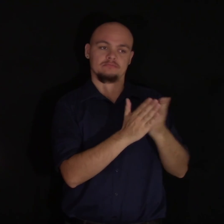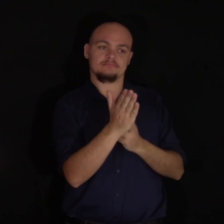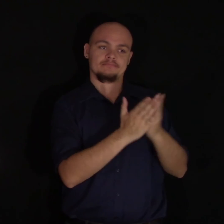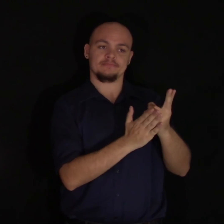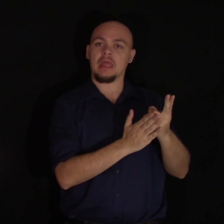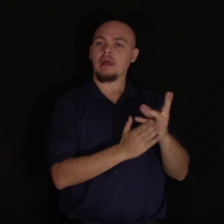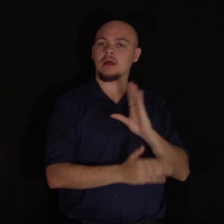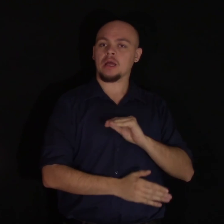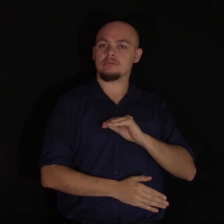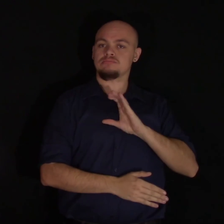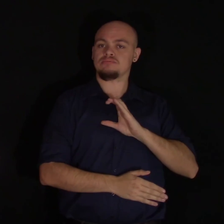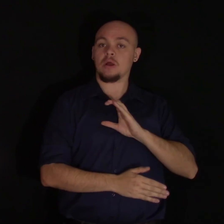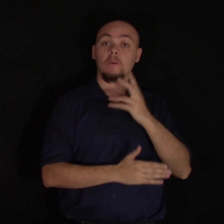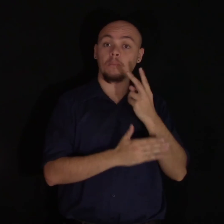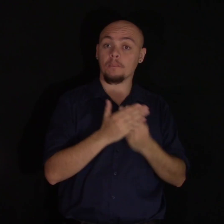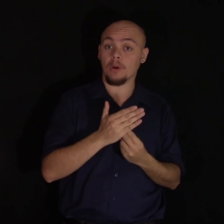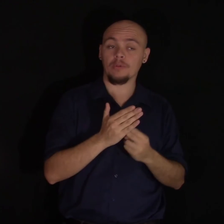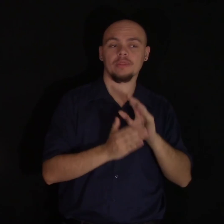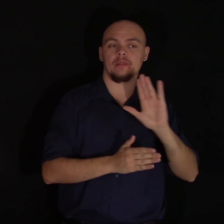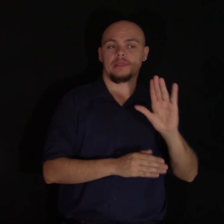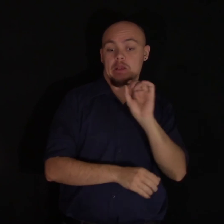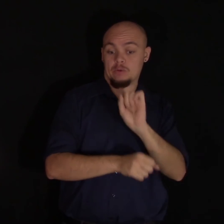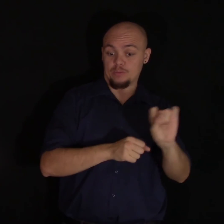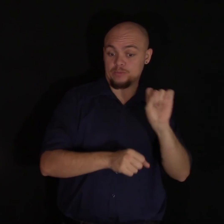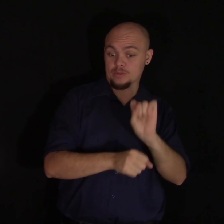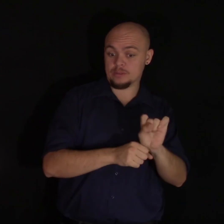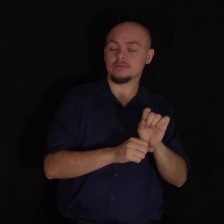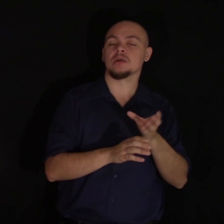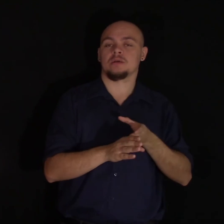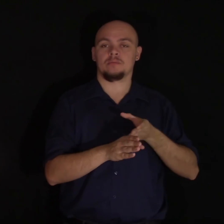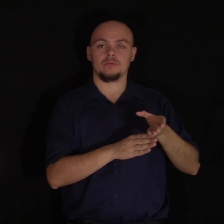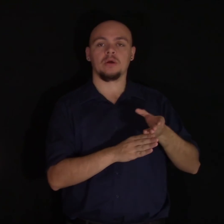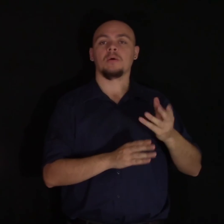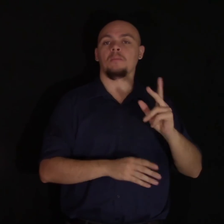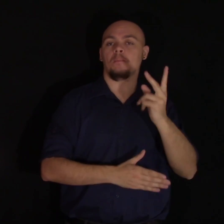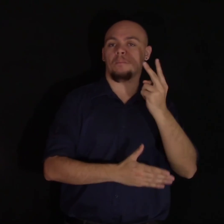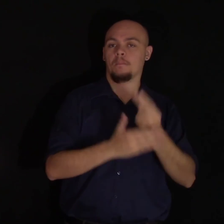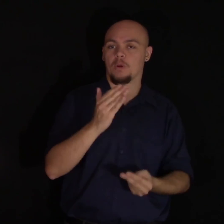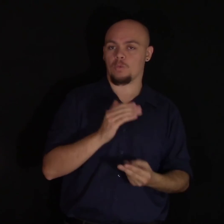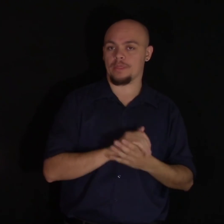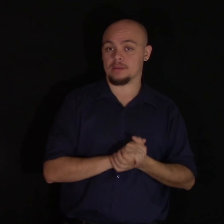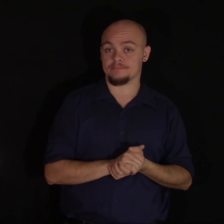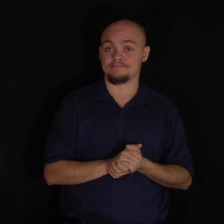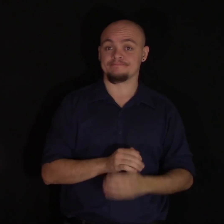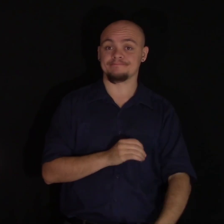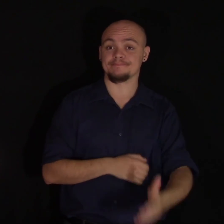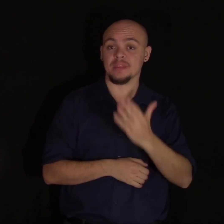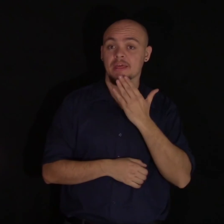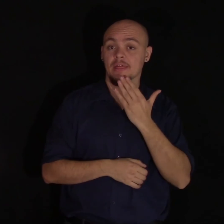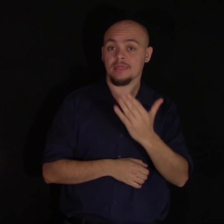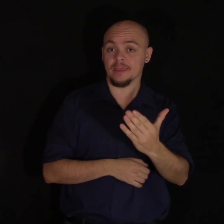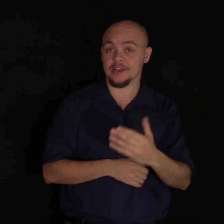fulfilled in both their professional and personal lives. Thank you.